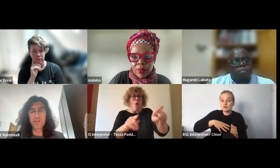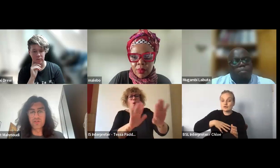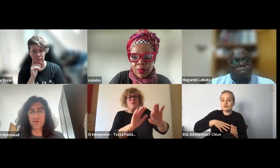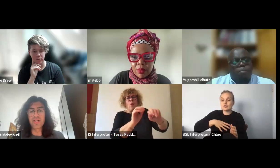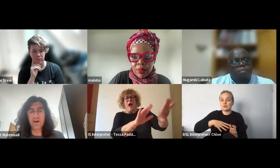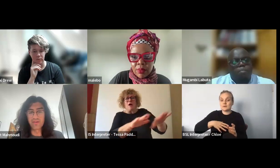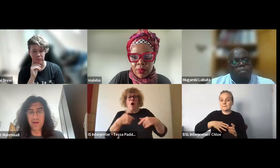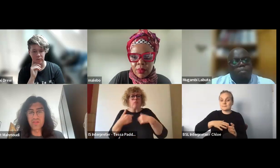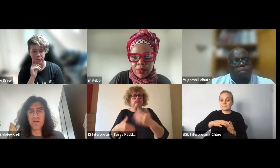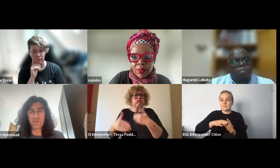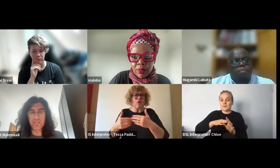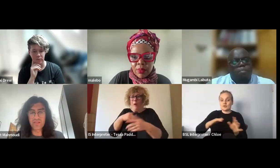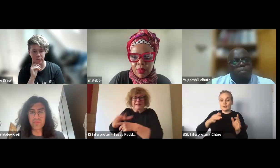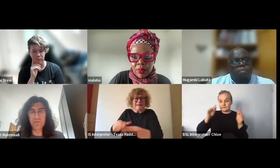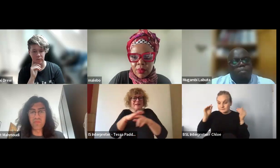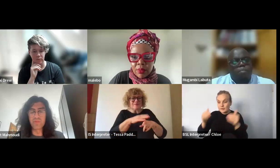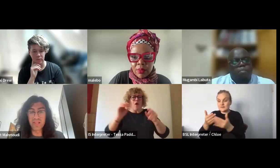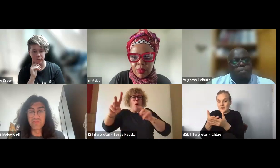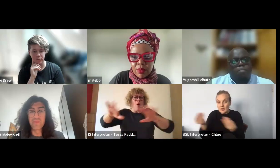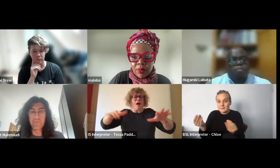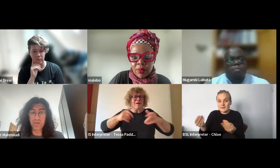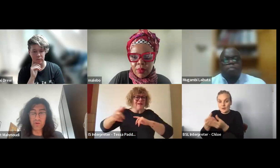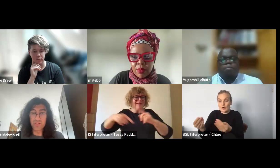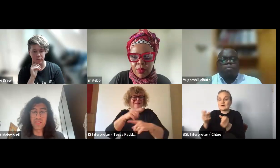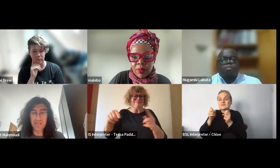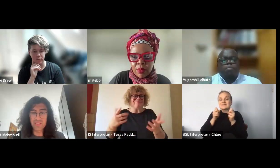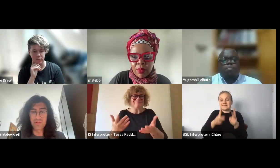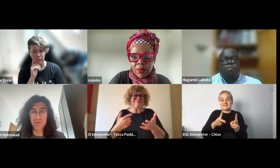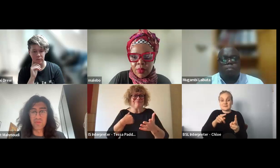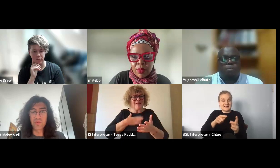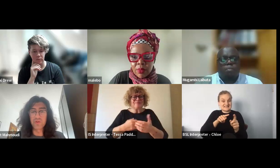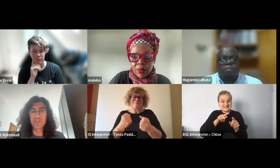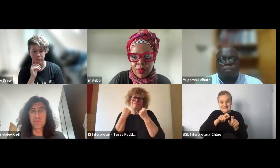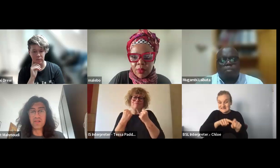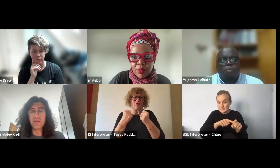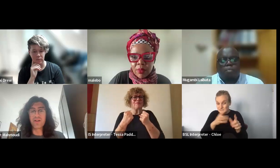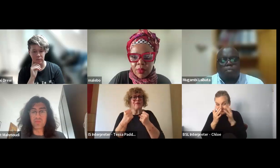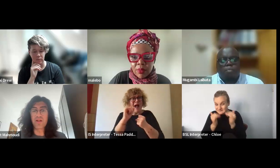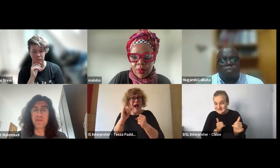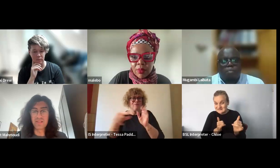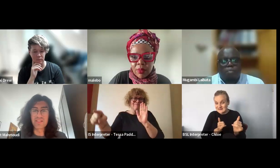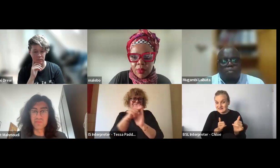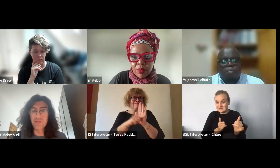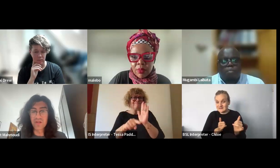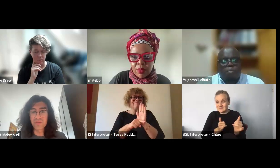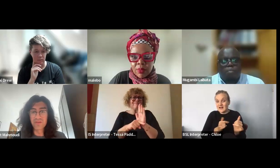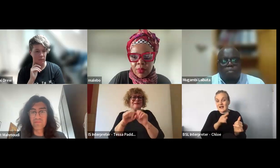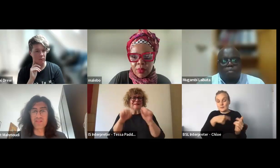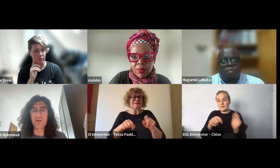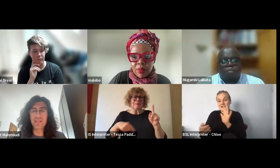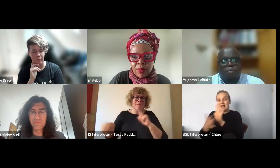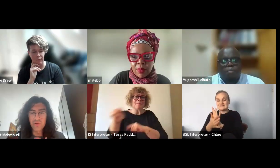at not drawing carve-outs for systems that we believe are so detestable that we would put them on a prohibited list to begin